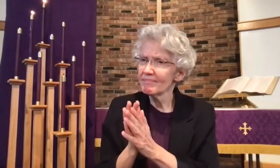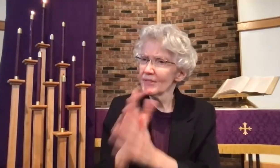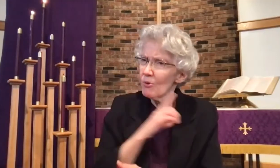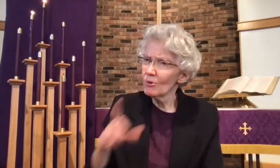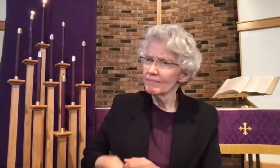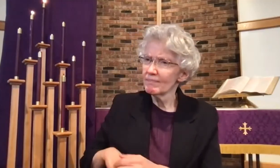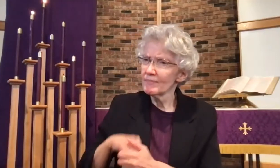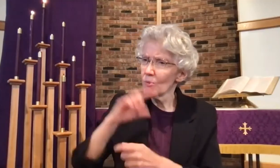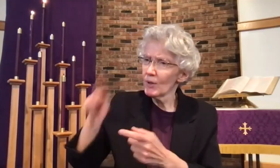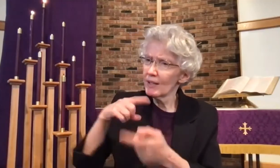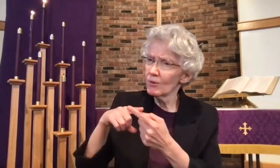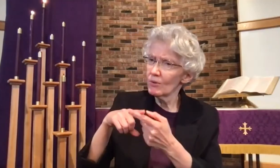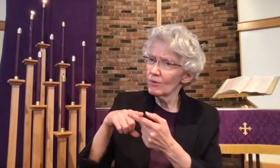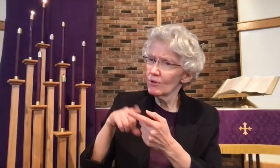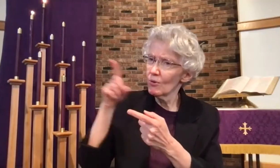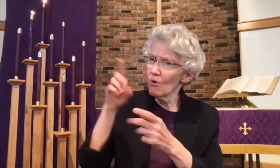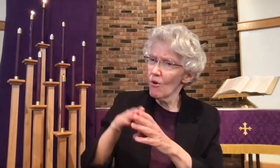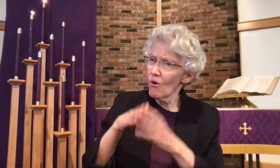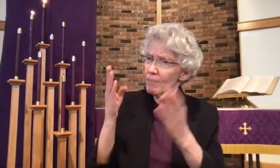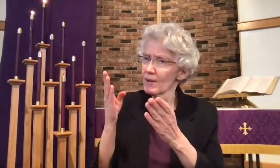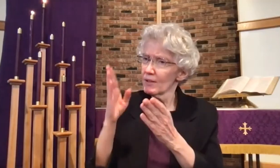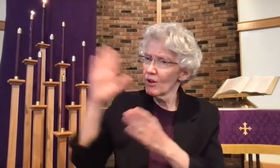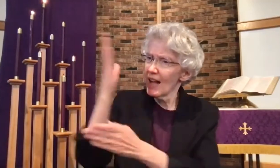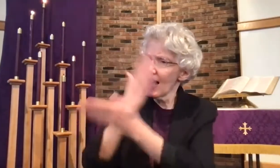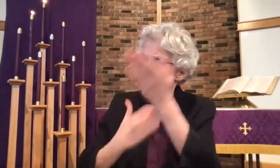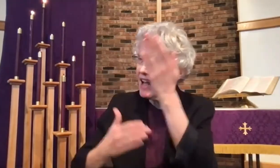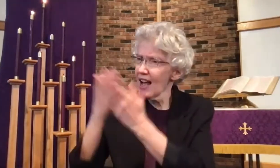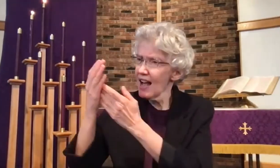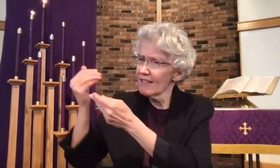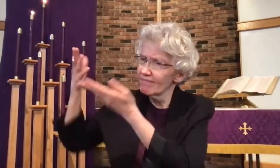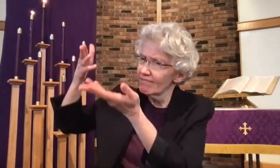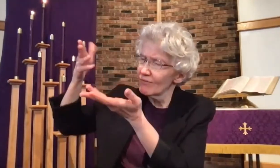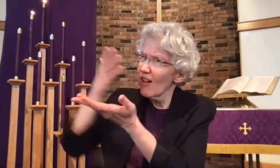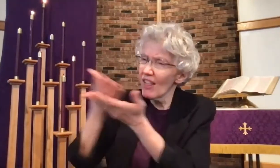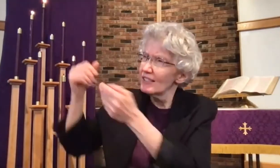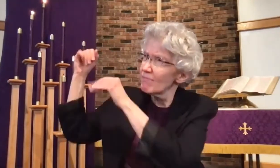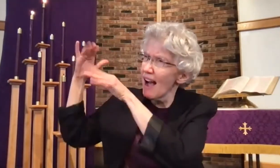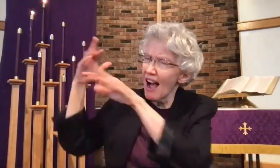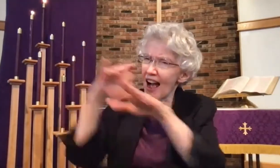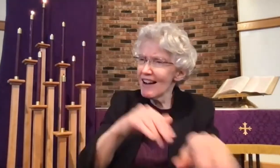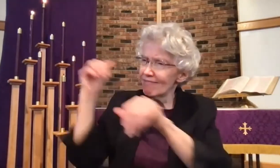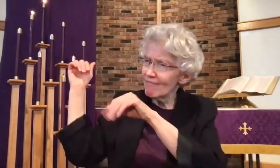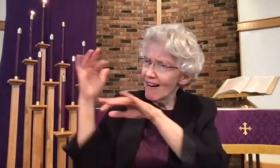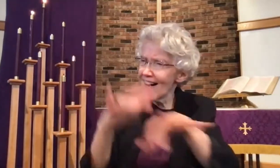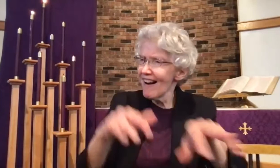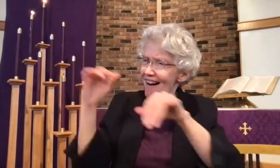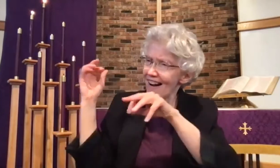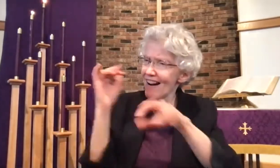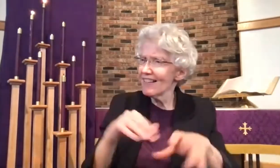Let us give God our gifts and pray. Lord, when you open your hands, we are filled with the good